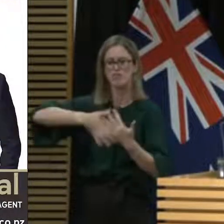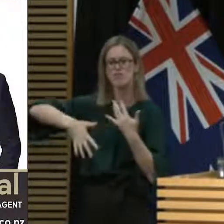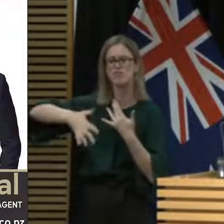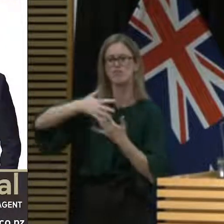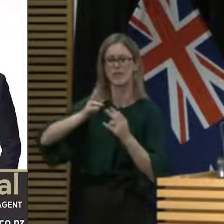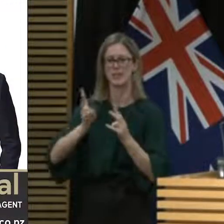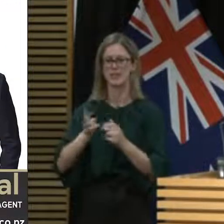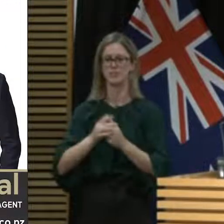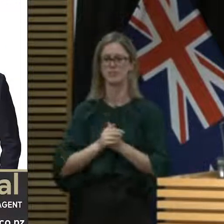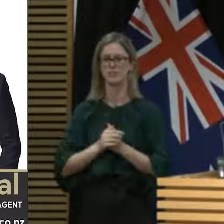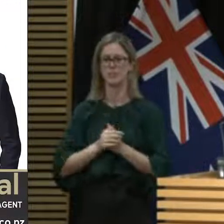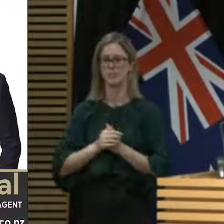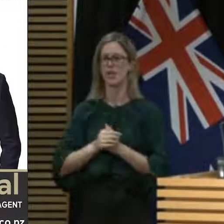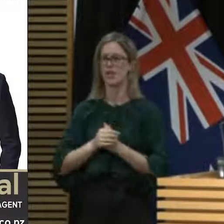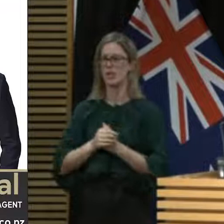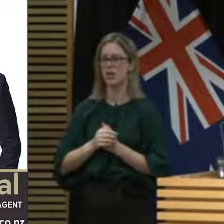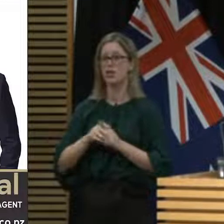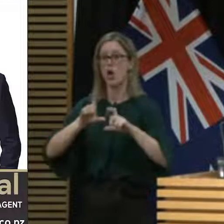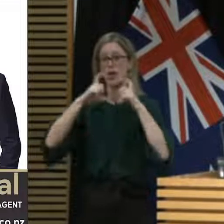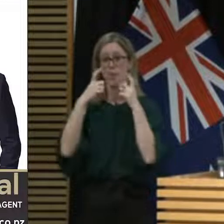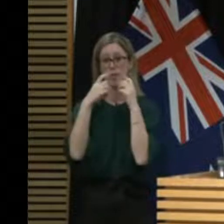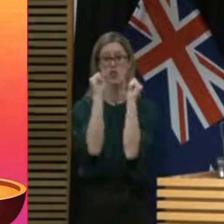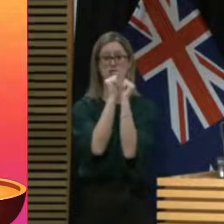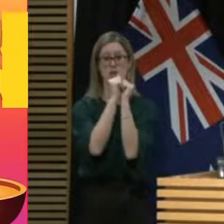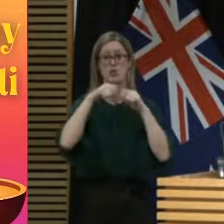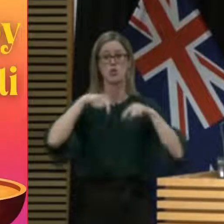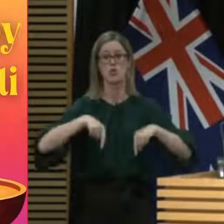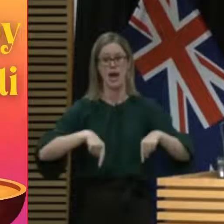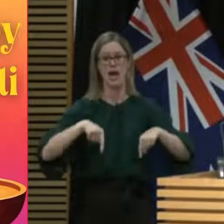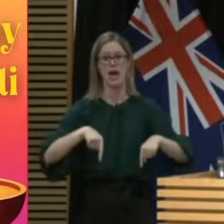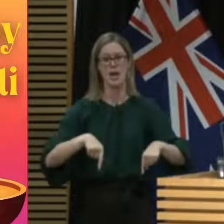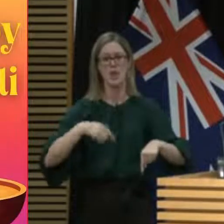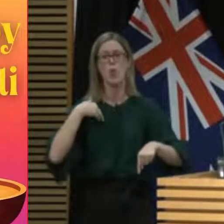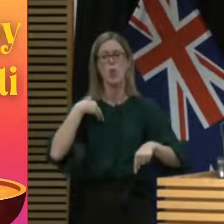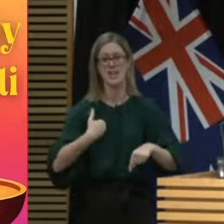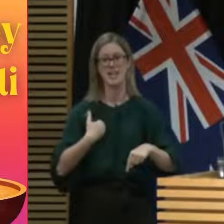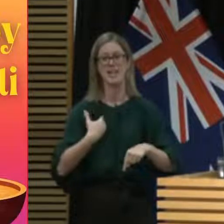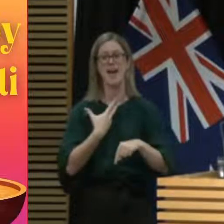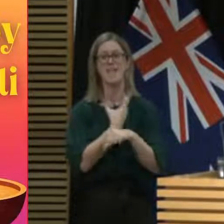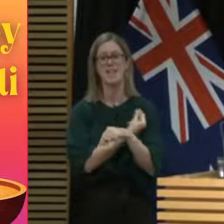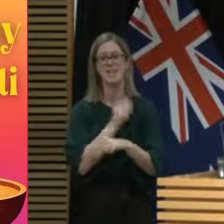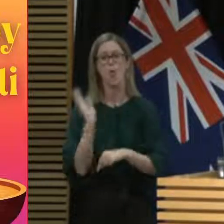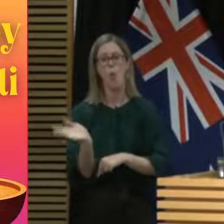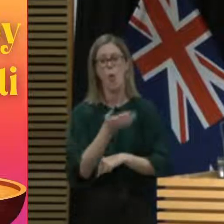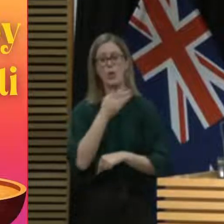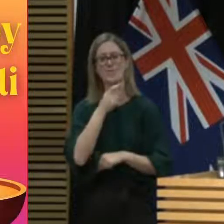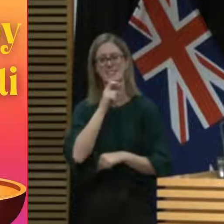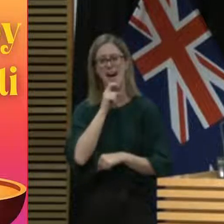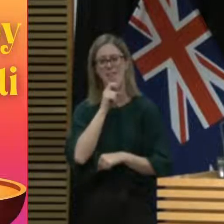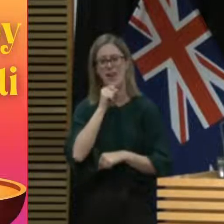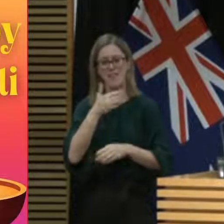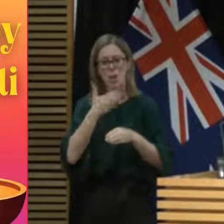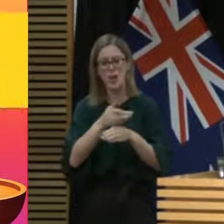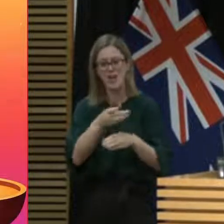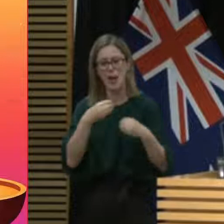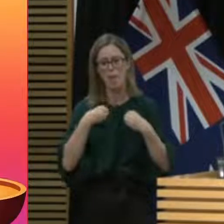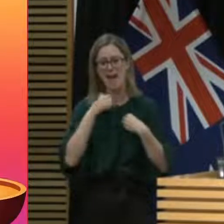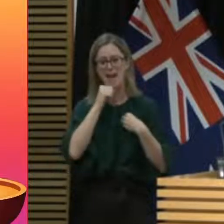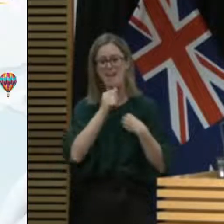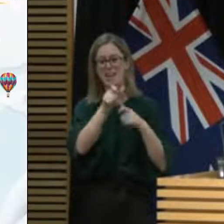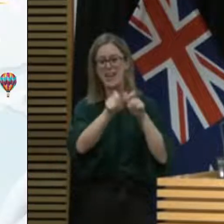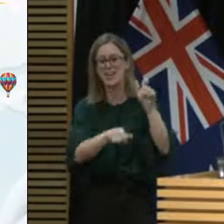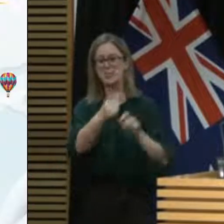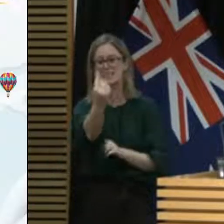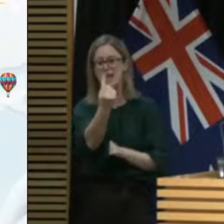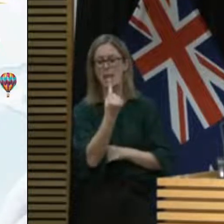as the Prime Minister has confirmed, Cabinet has agreed today that we will require vaccination for all workers at businesses where customers need to